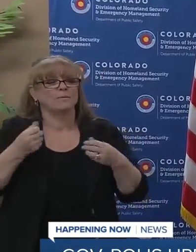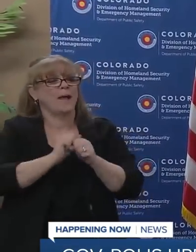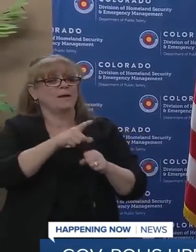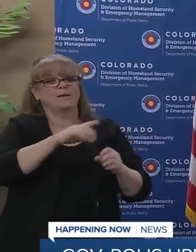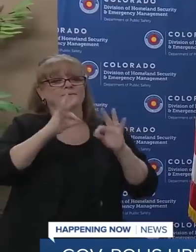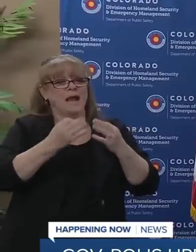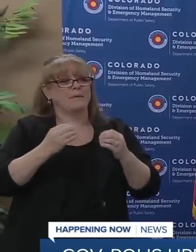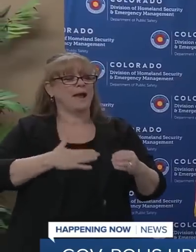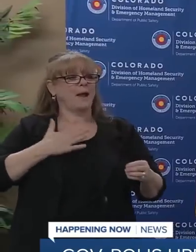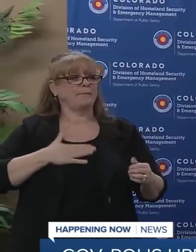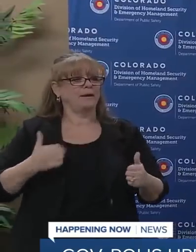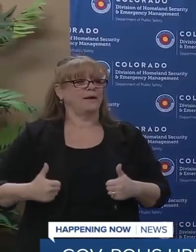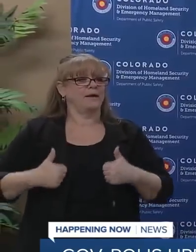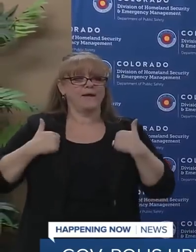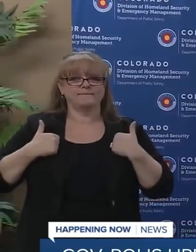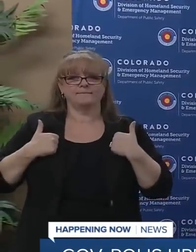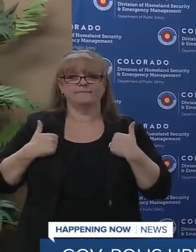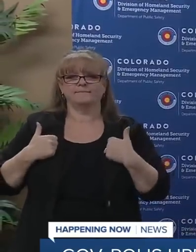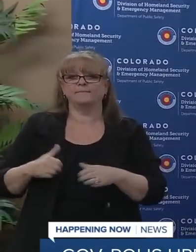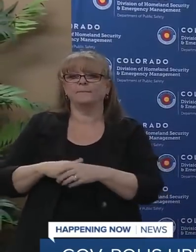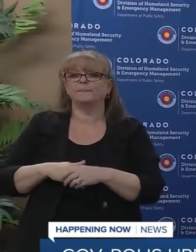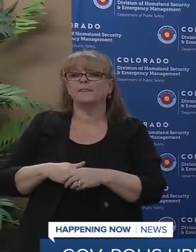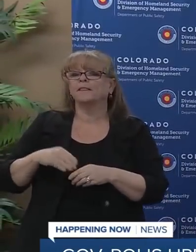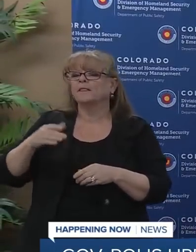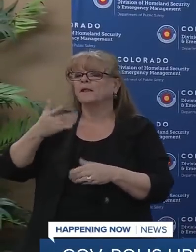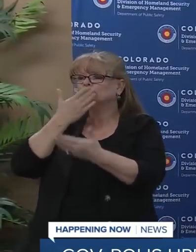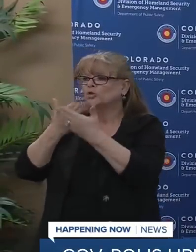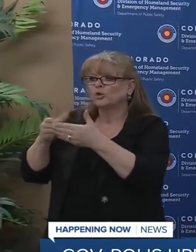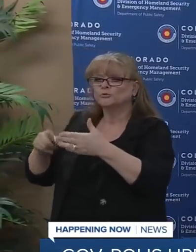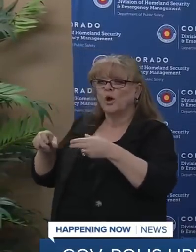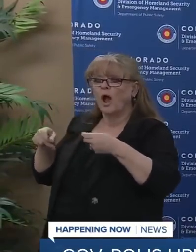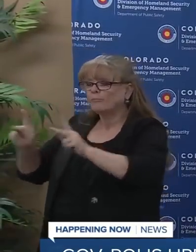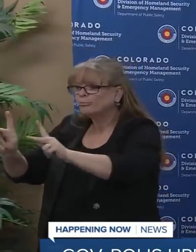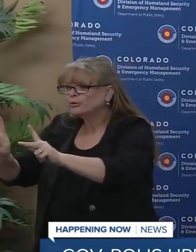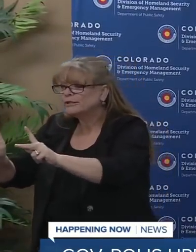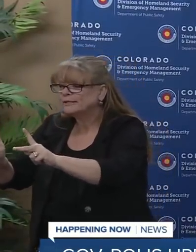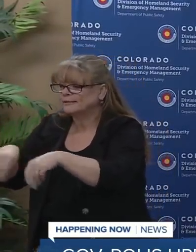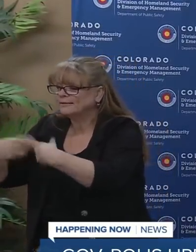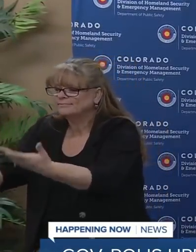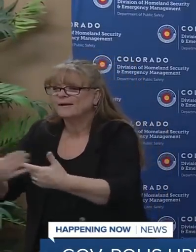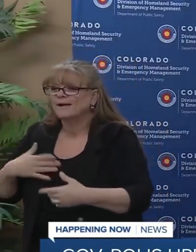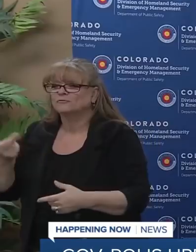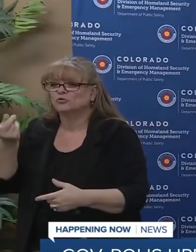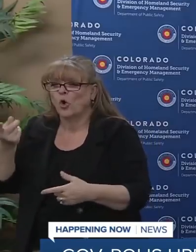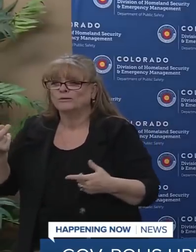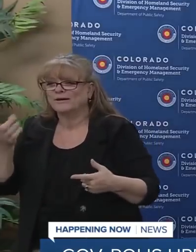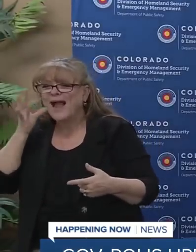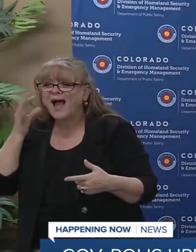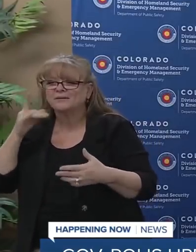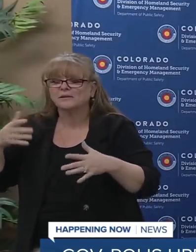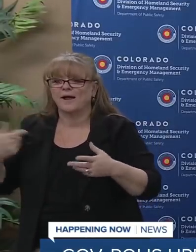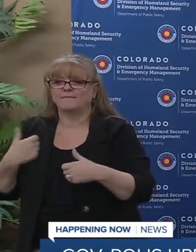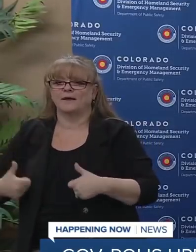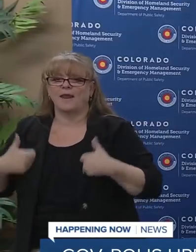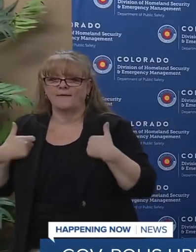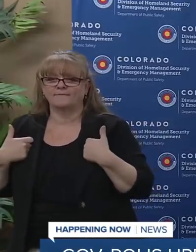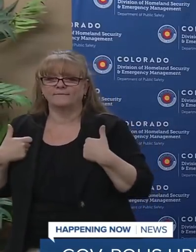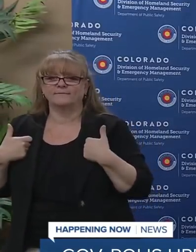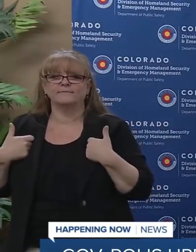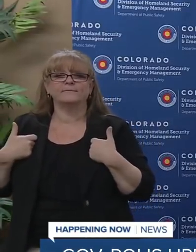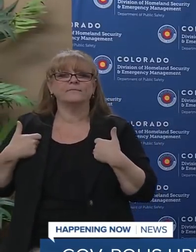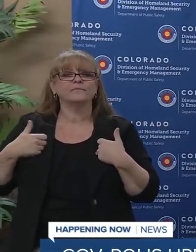pets is waived. And it's despite the false rumors of the contrary, you cannot catch COVID-19 from your pets. Pets are